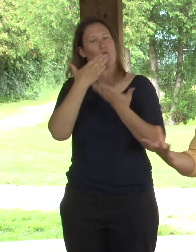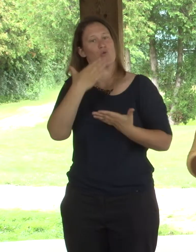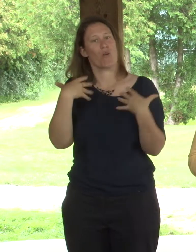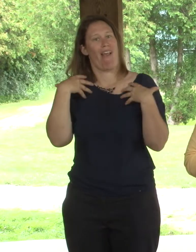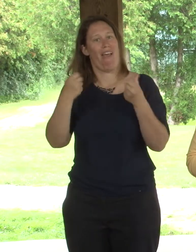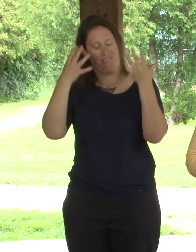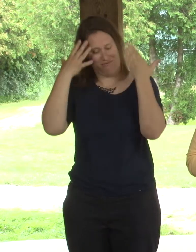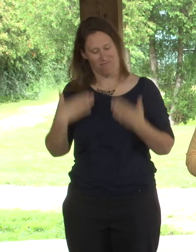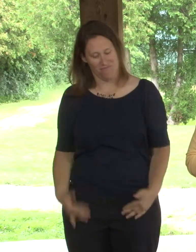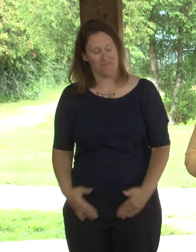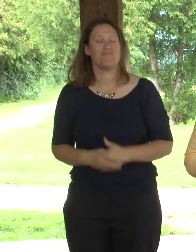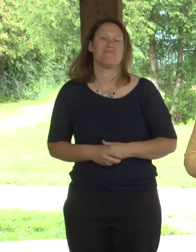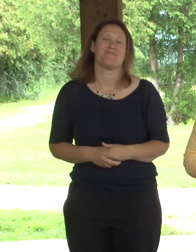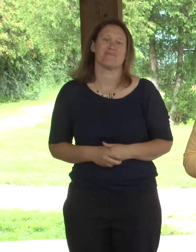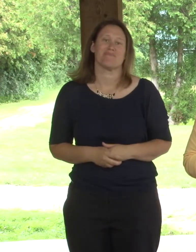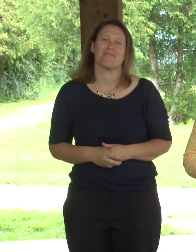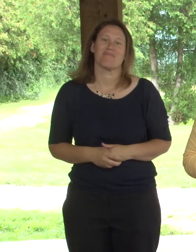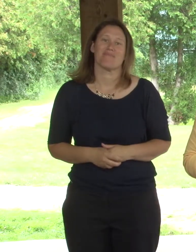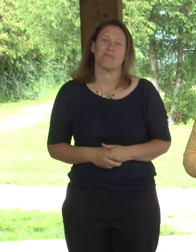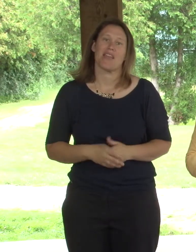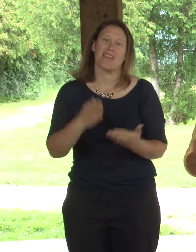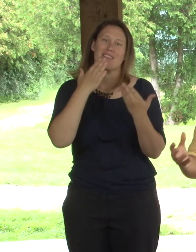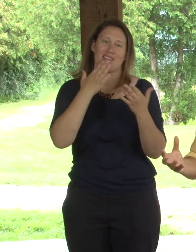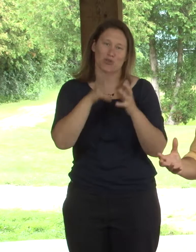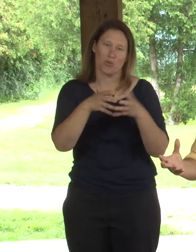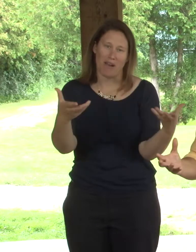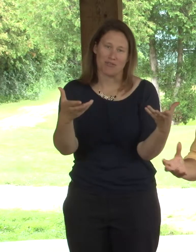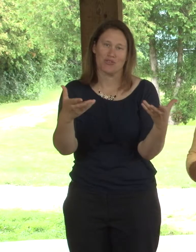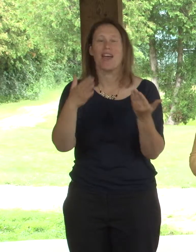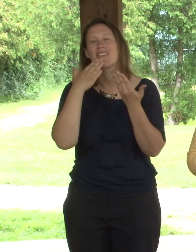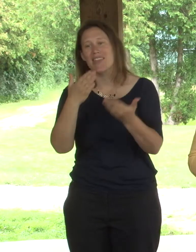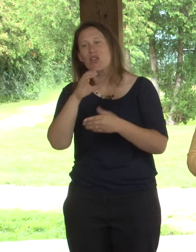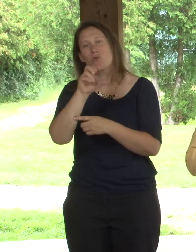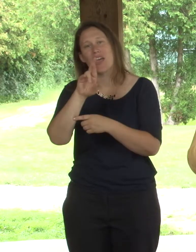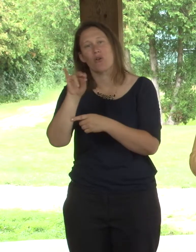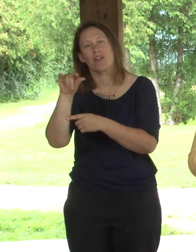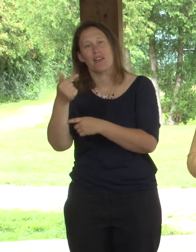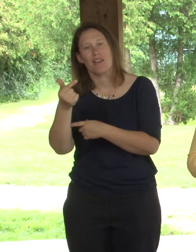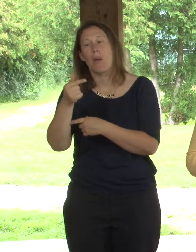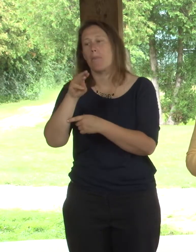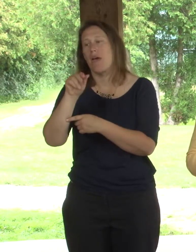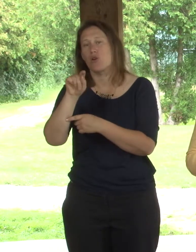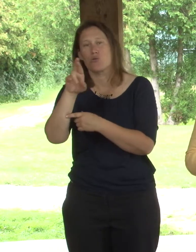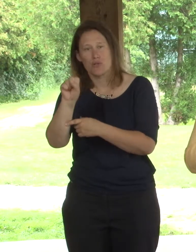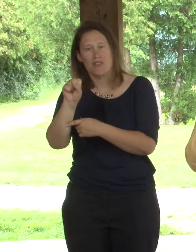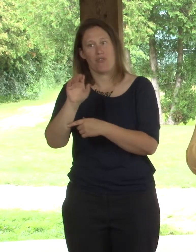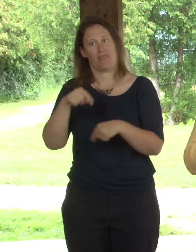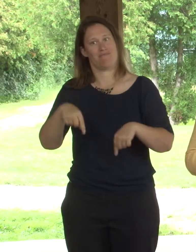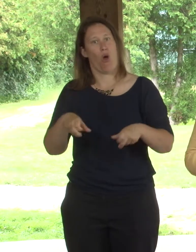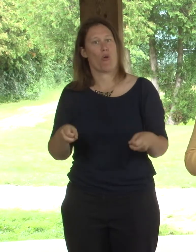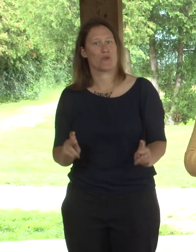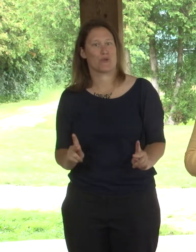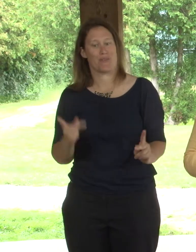Again, I want to thank everyone and Caring Matters for this opportunity to be able to help you